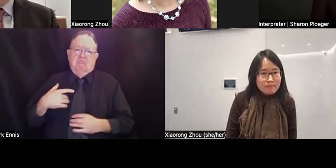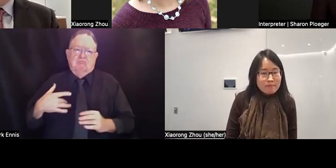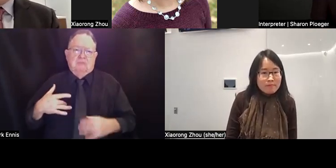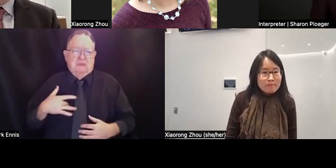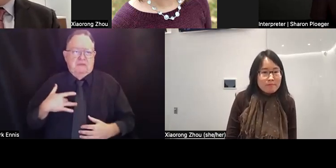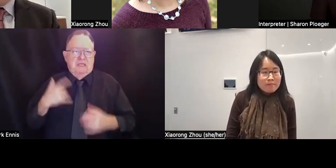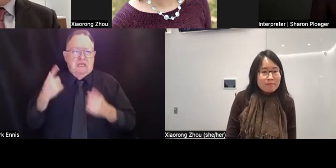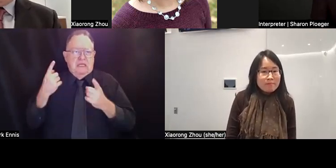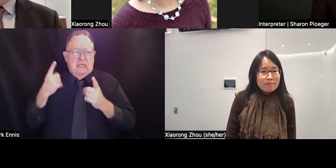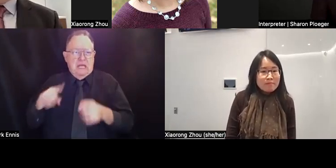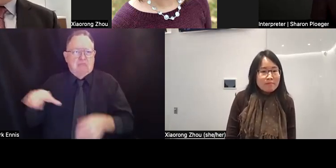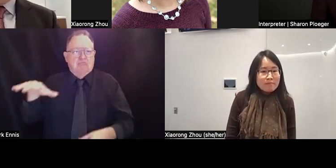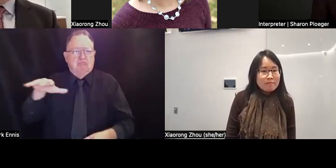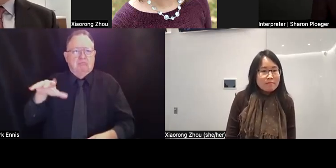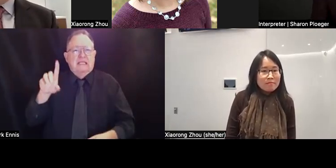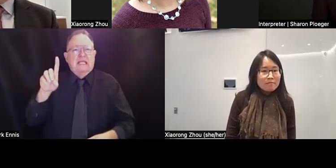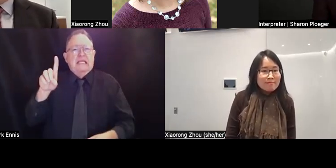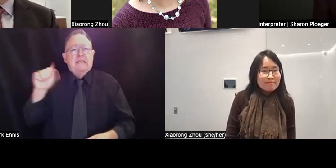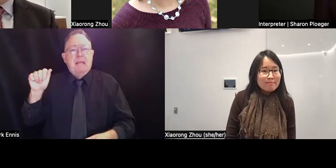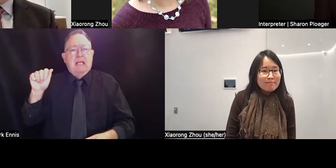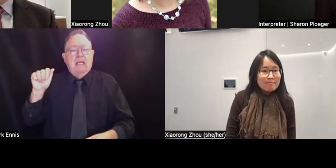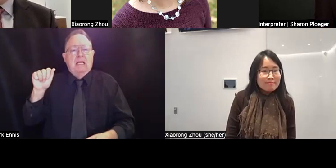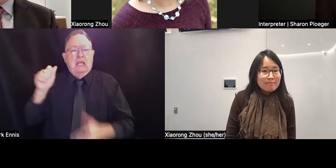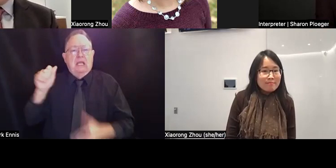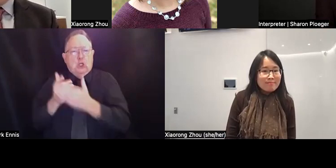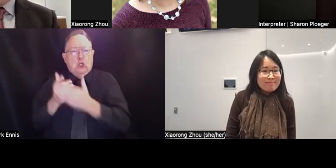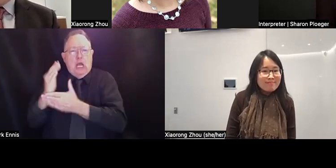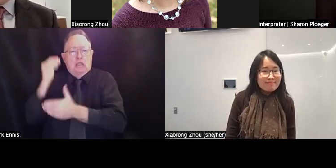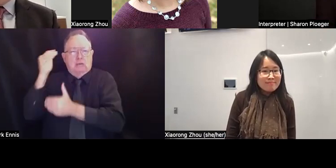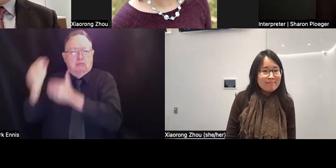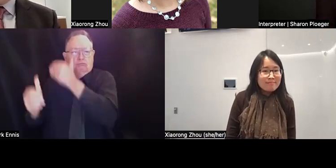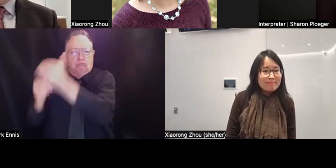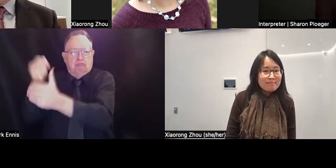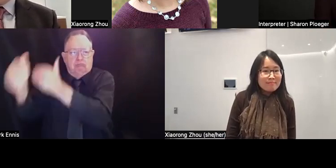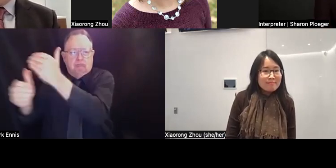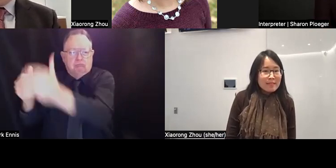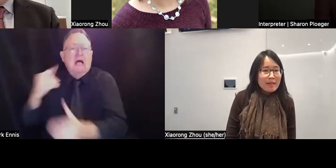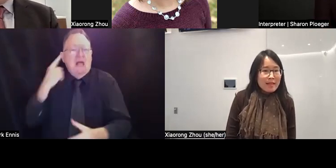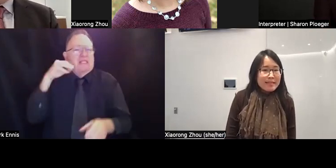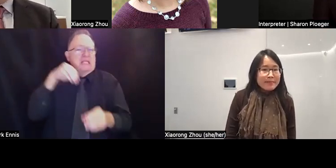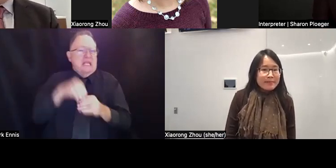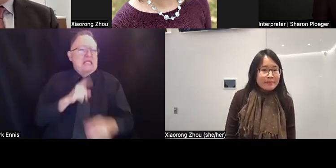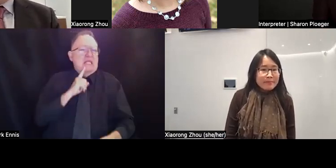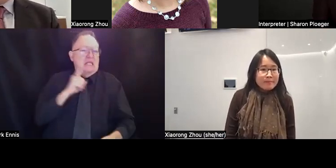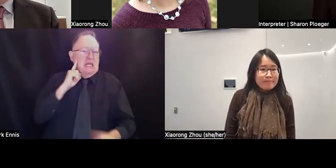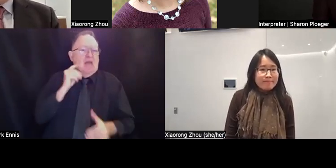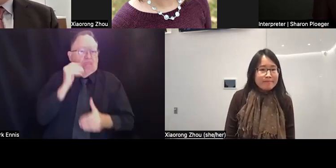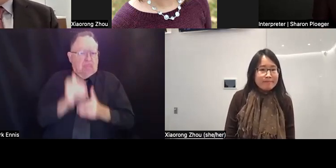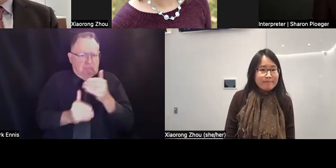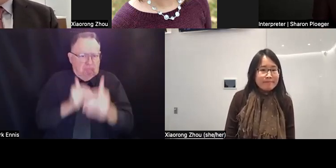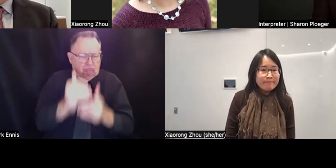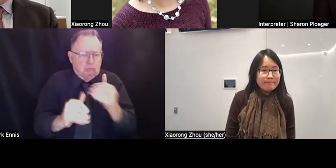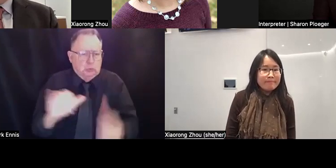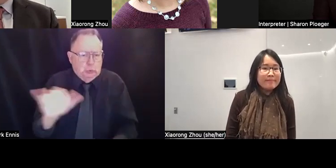disability rights movement that I would assume is also present in the deaf movement, is that a lot of